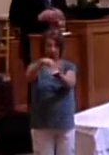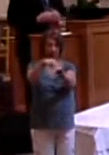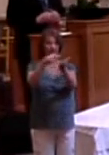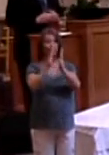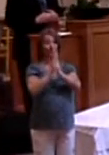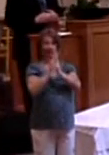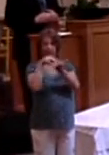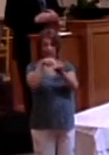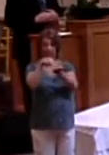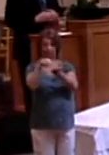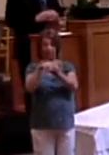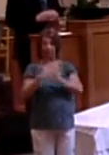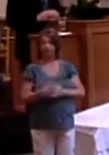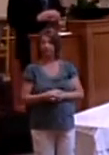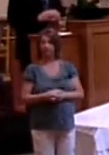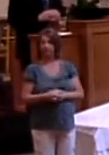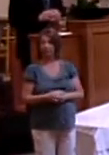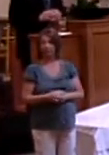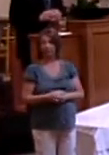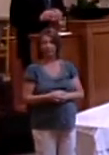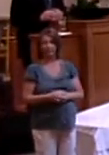heads.